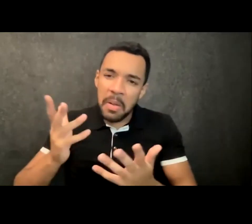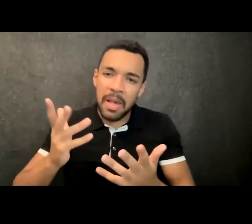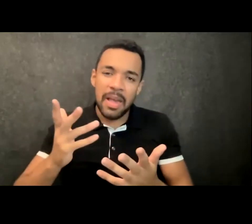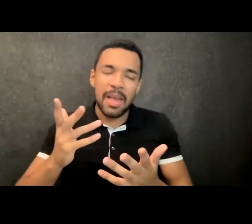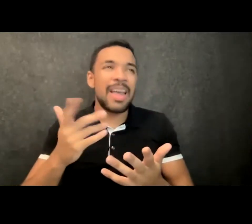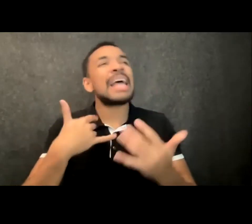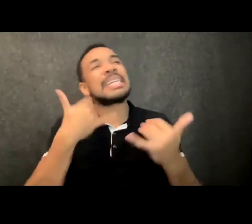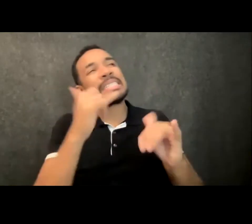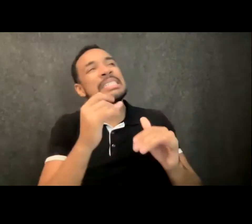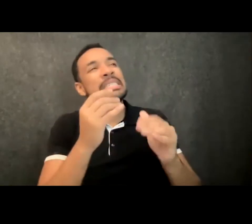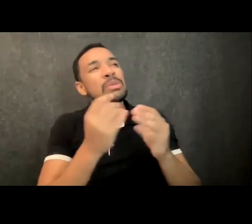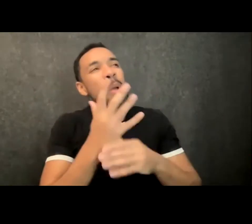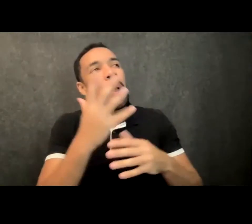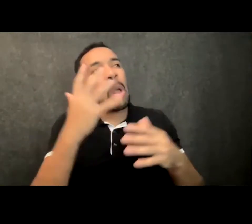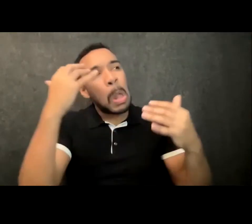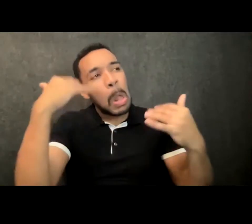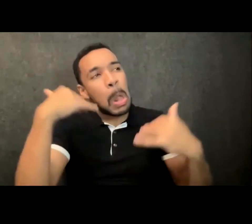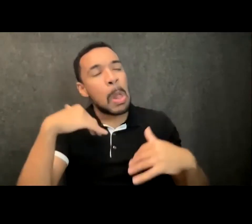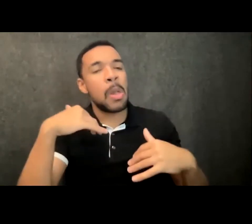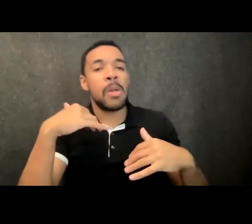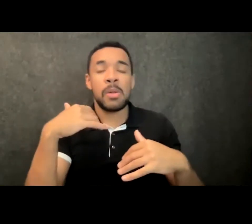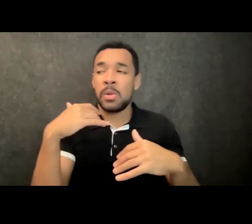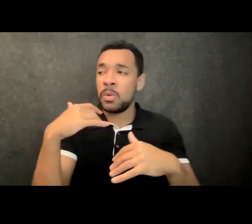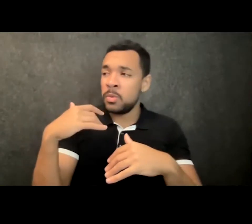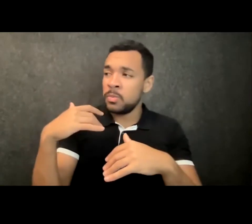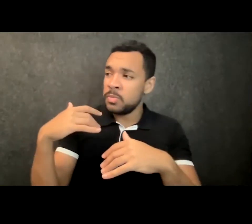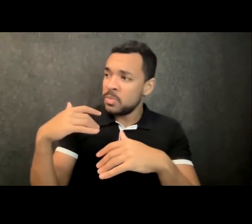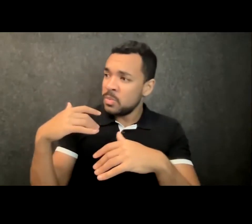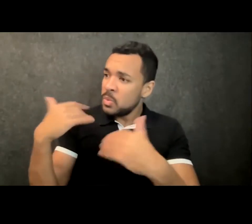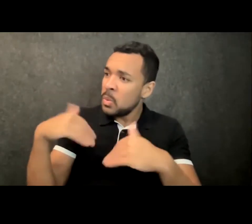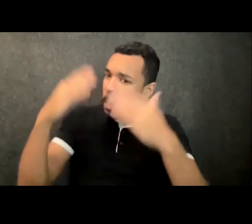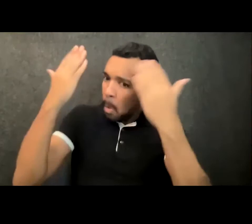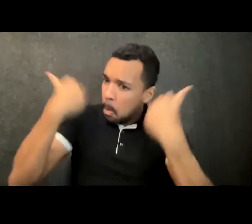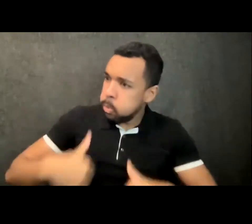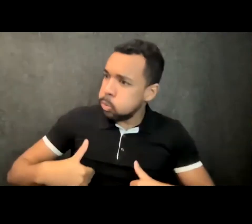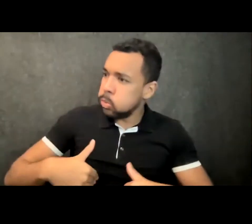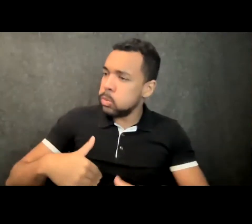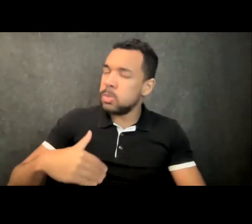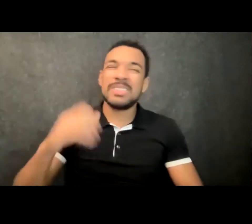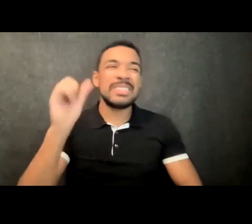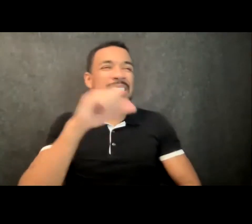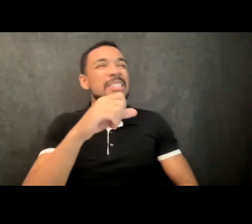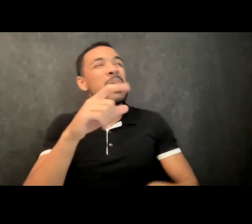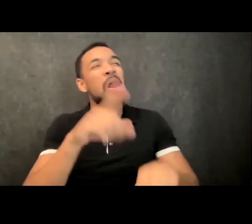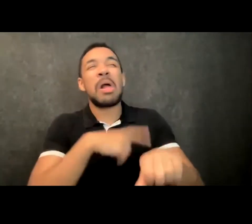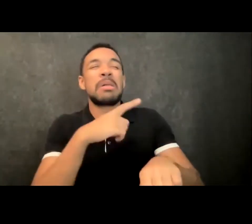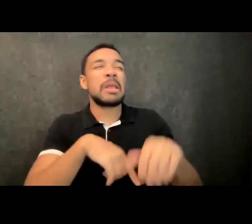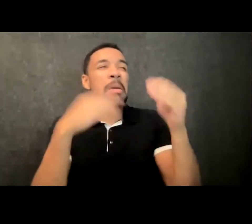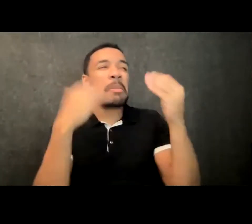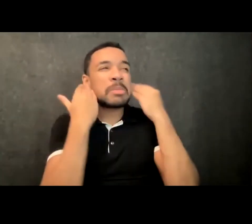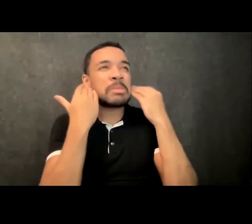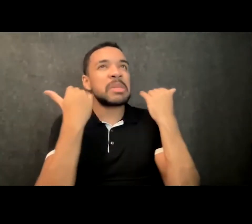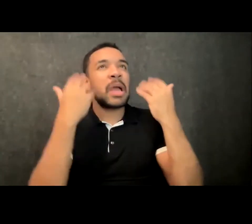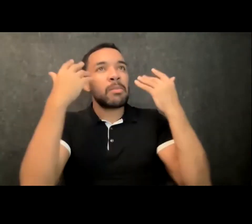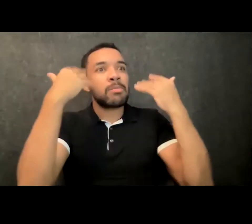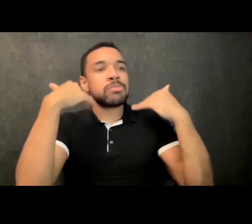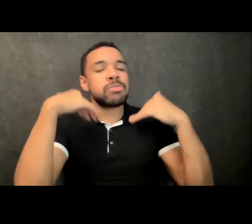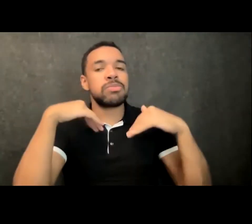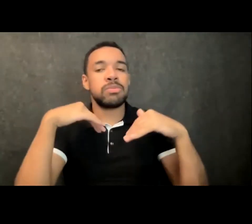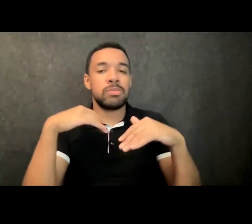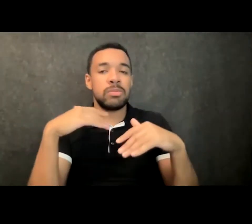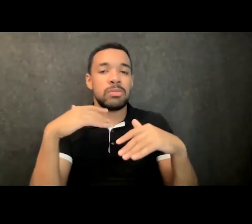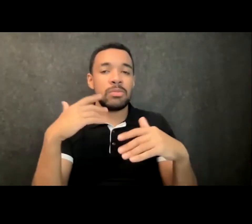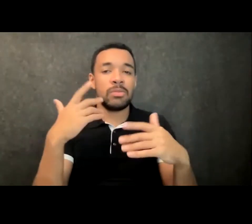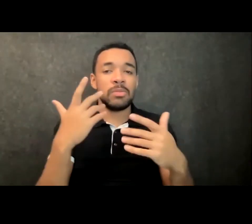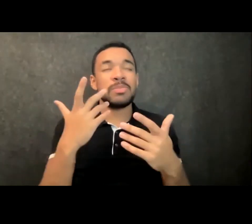long. Yeah, I kept it in that short bob for so long. The scent of bergamot and something green,